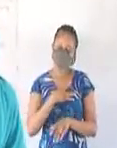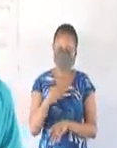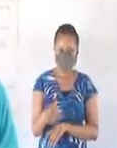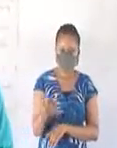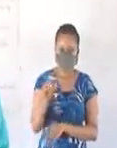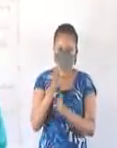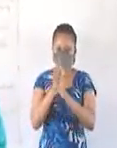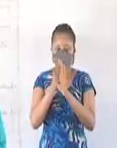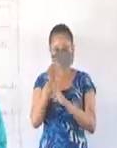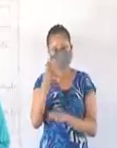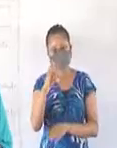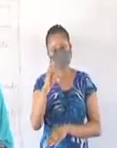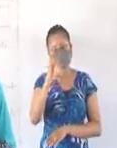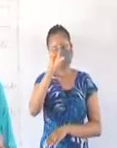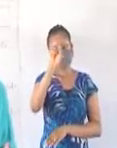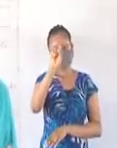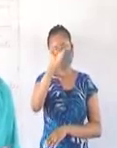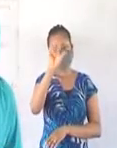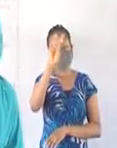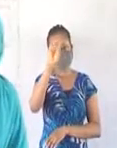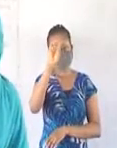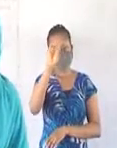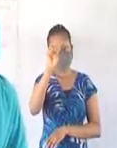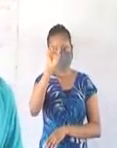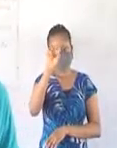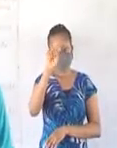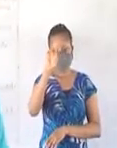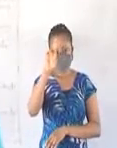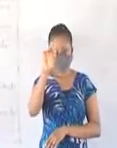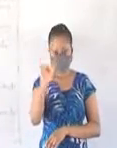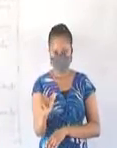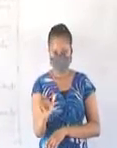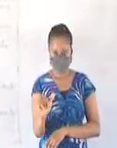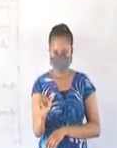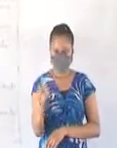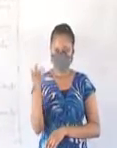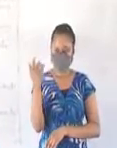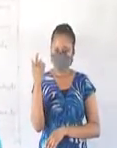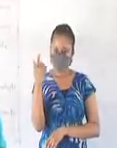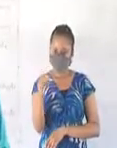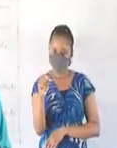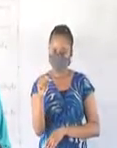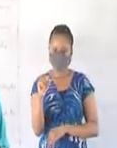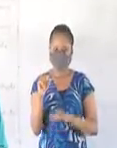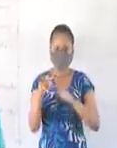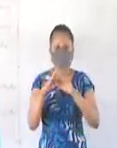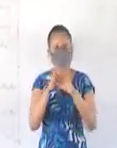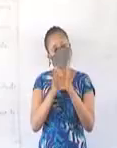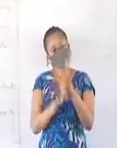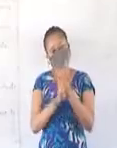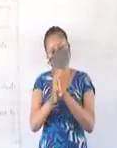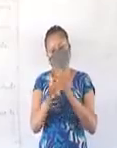of the graph, the minimum value of y, because we had a